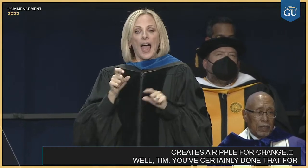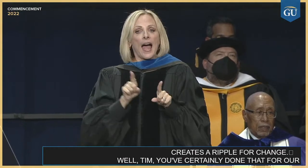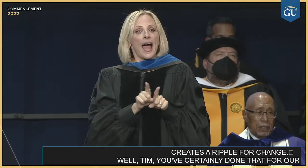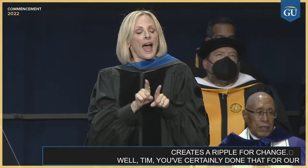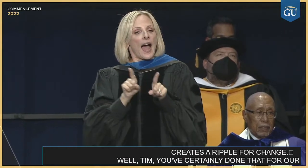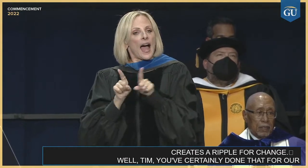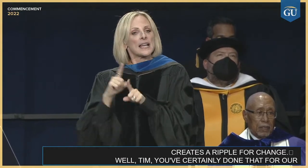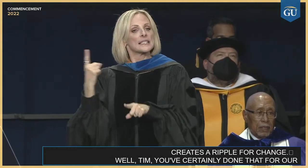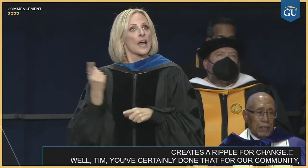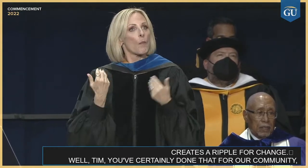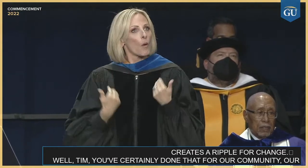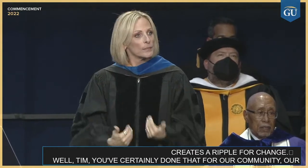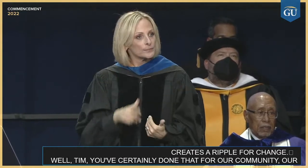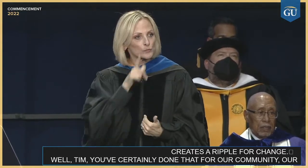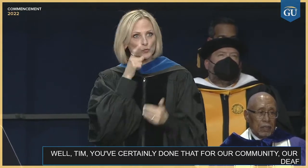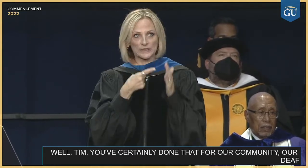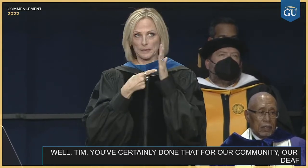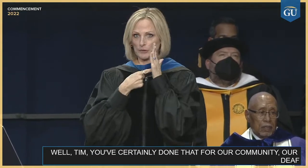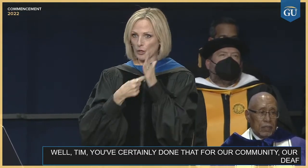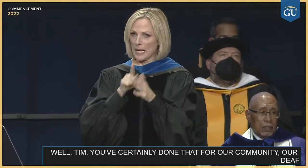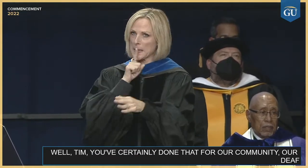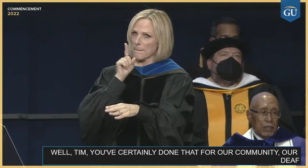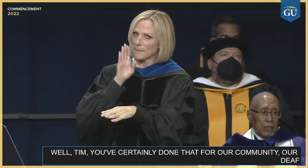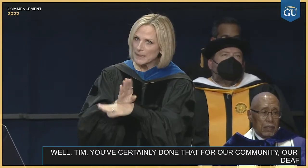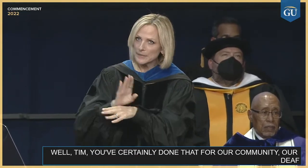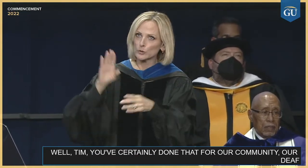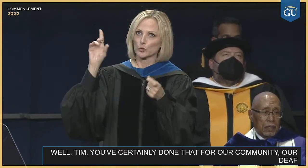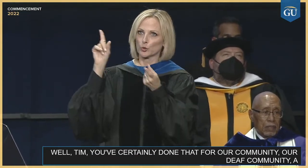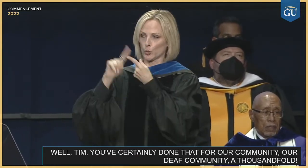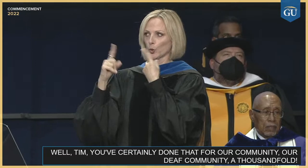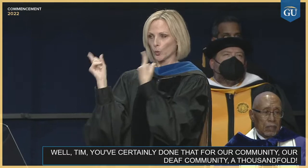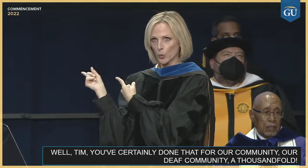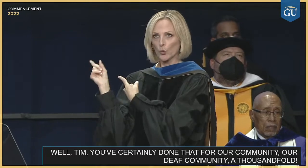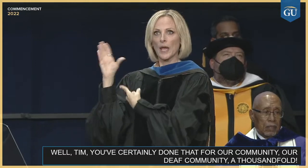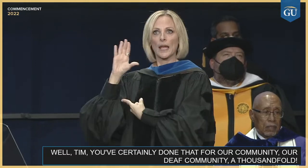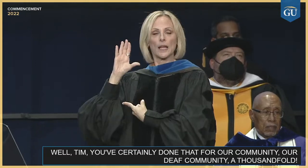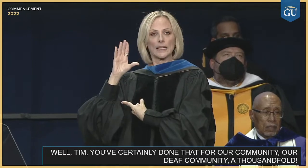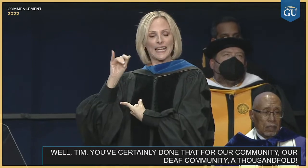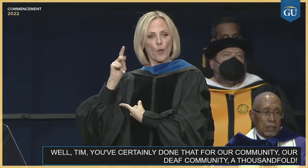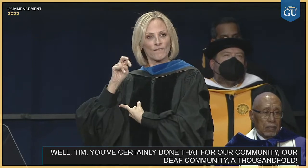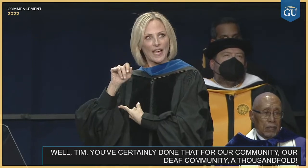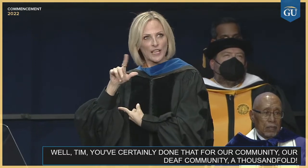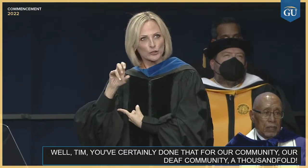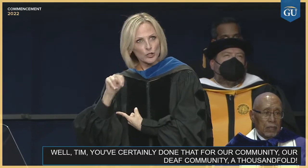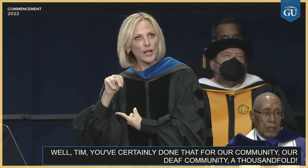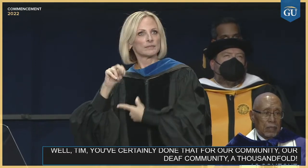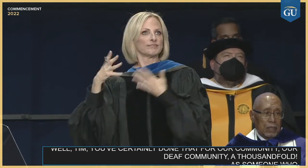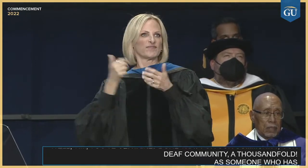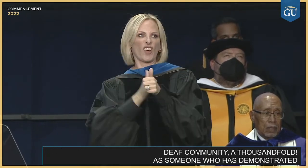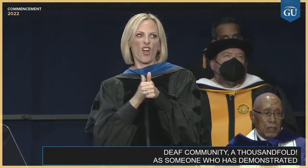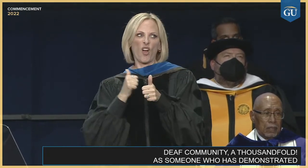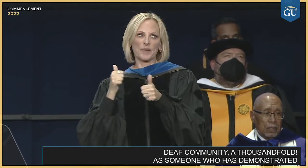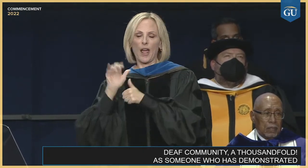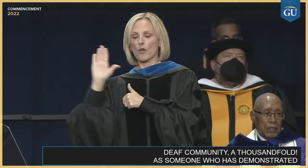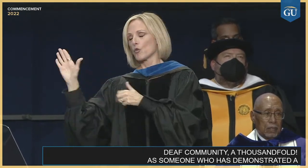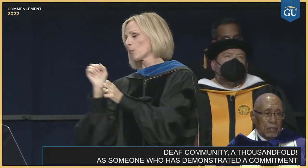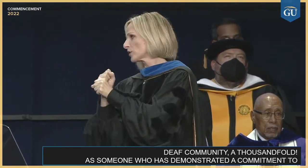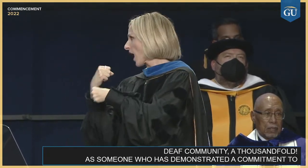As someone who has demonstrated a commitment to innovation, far beyond your